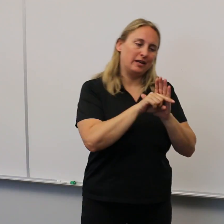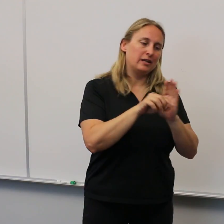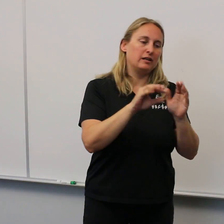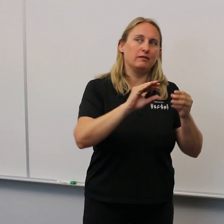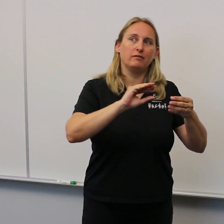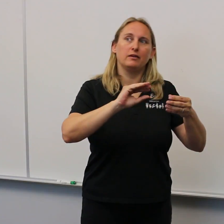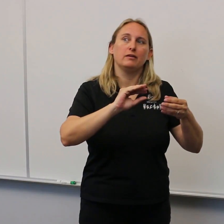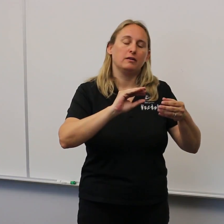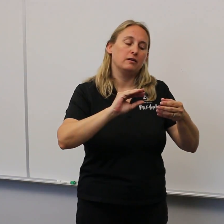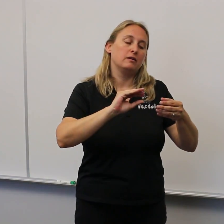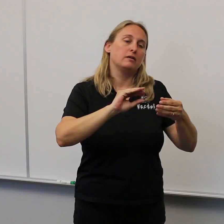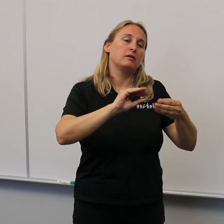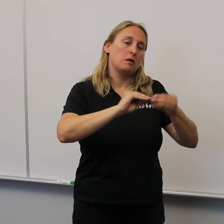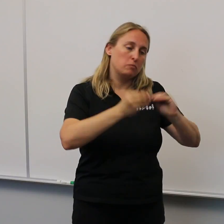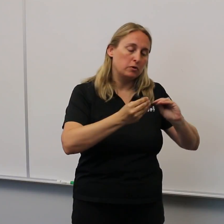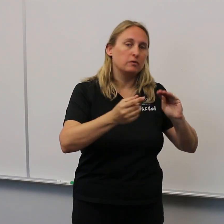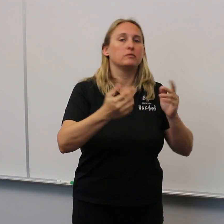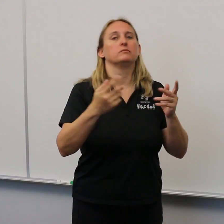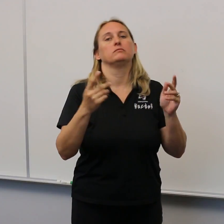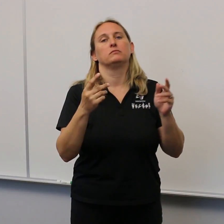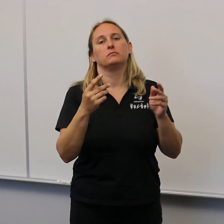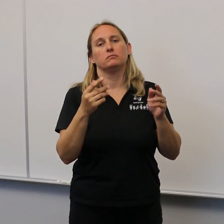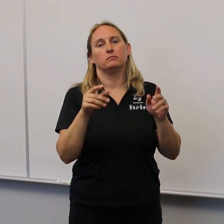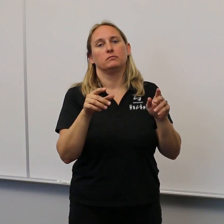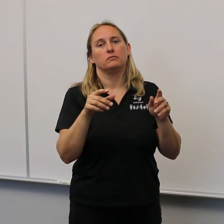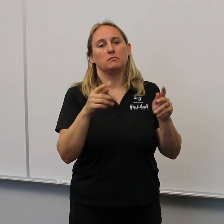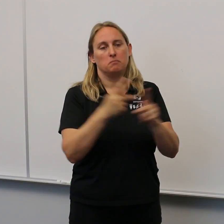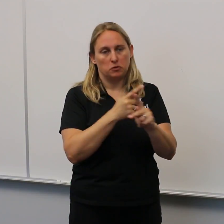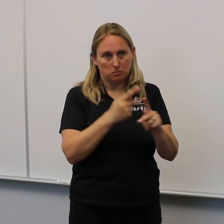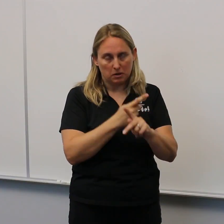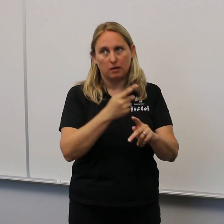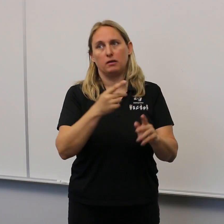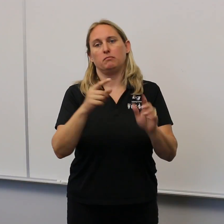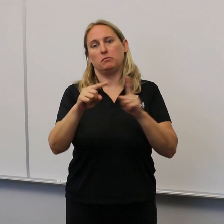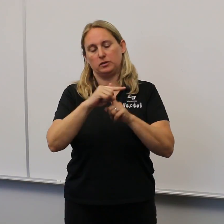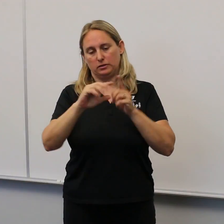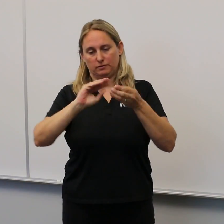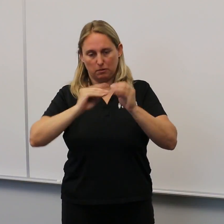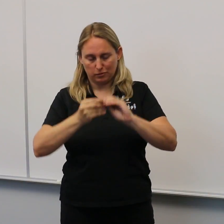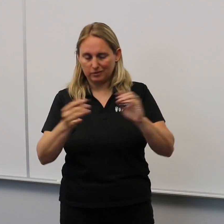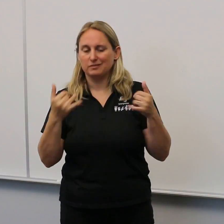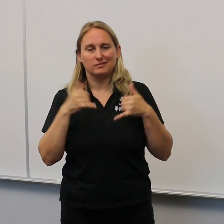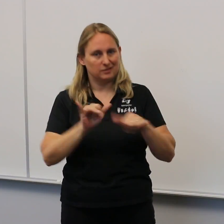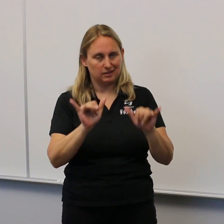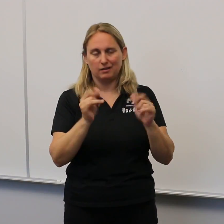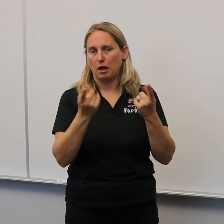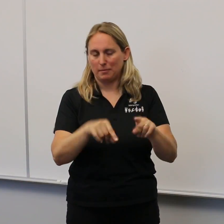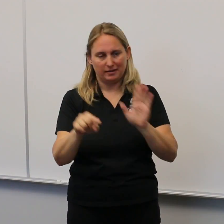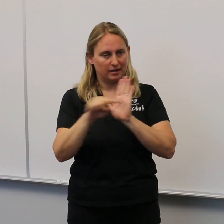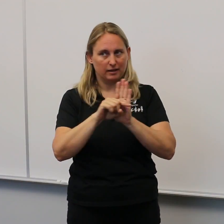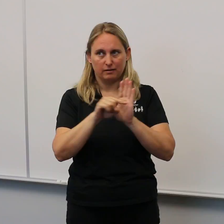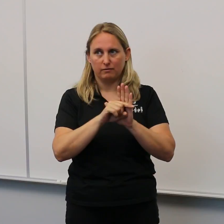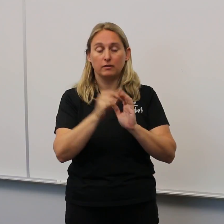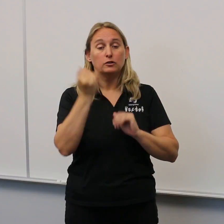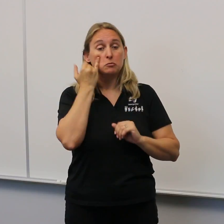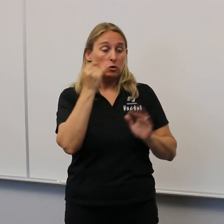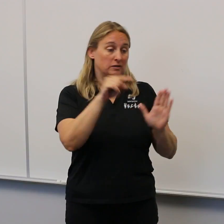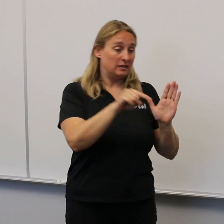a positive number, my overall answer is still negative. And if I take two negative numbers and multiply them